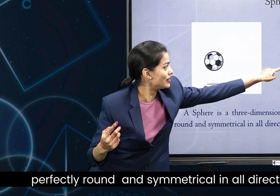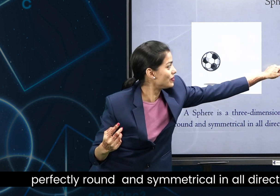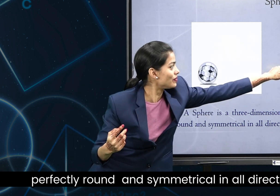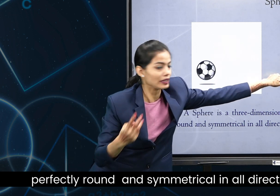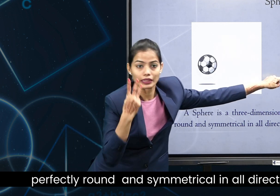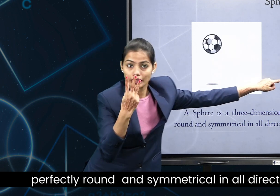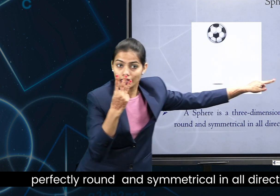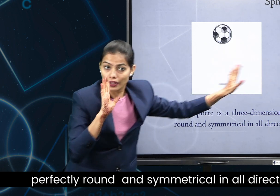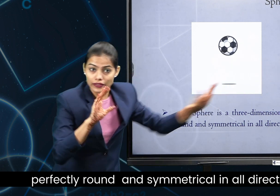directions.